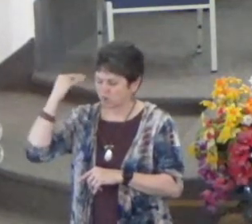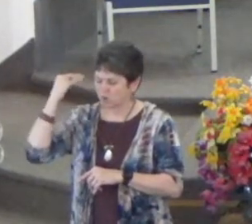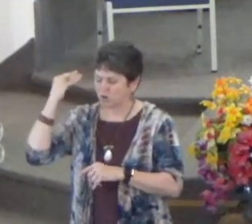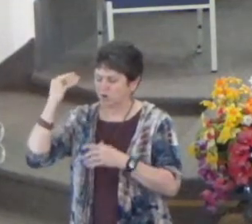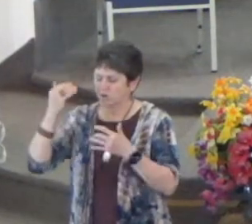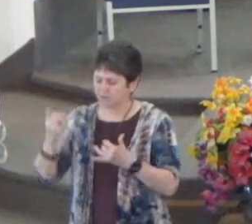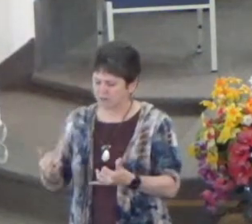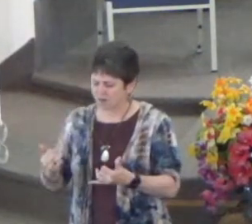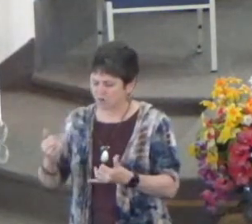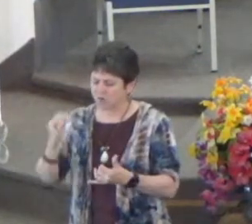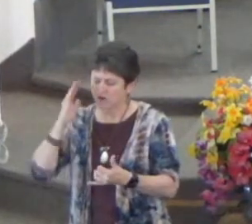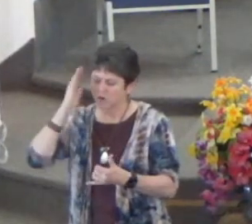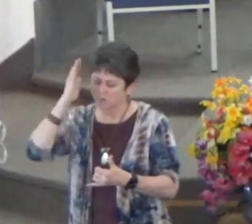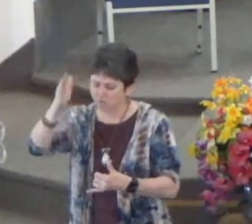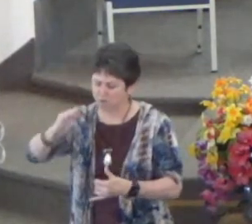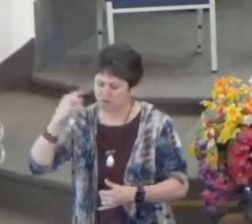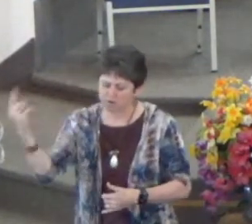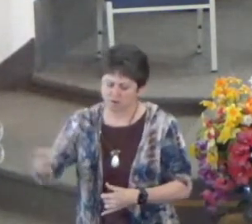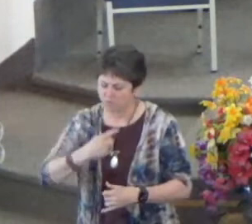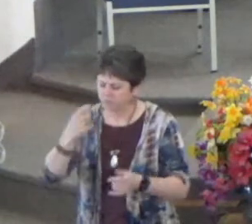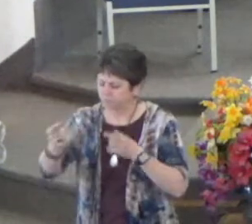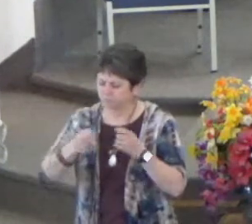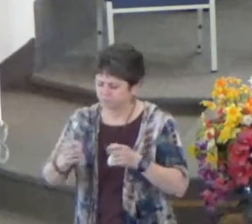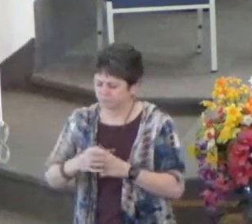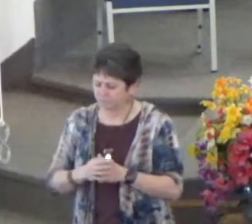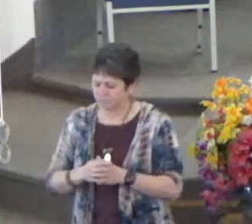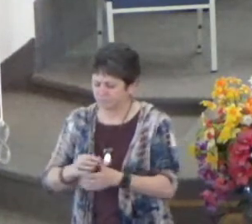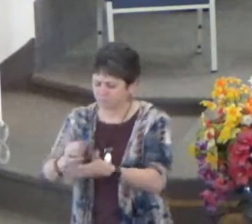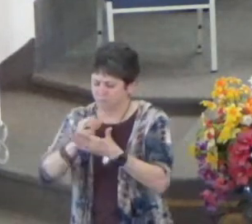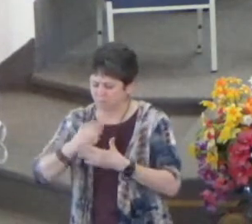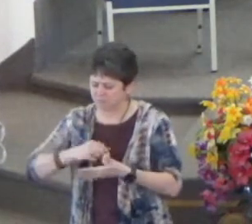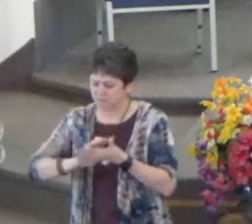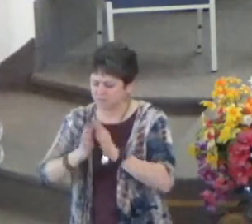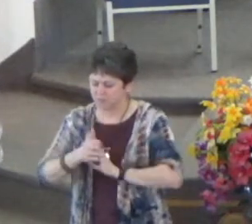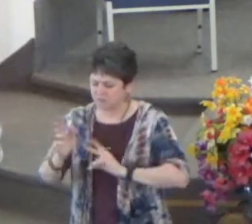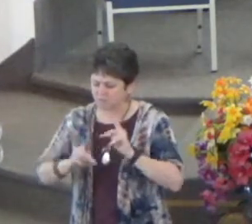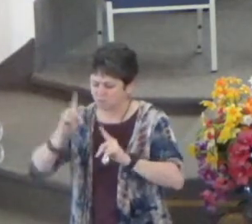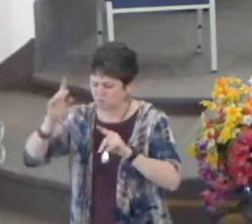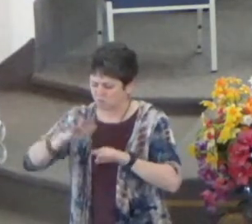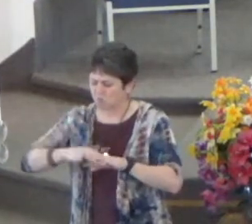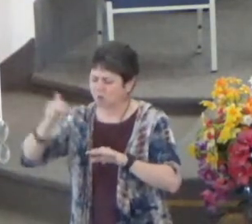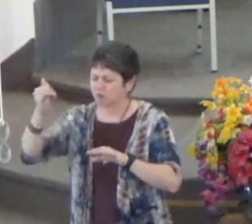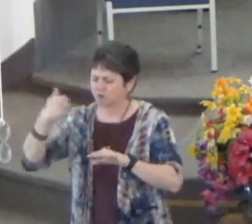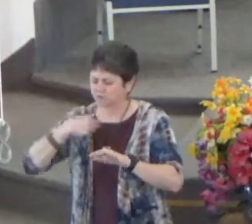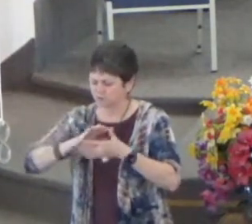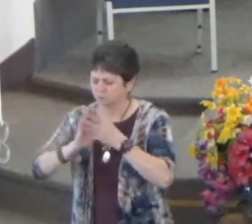will be in charge. Help us to be the people that you've called us to be, Father.